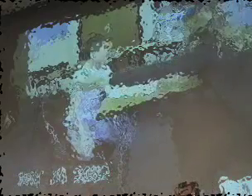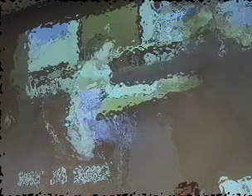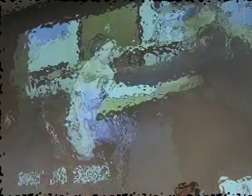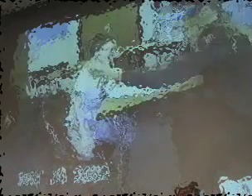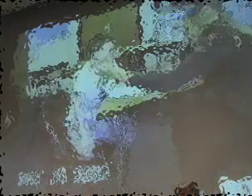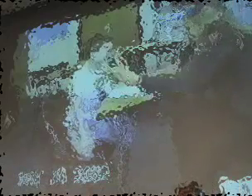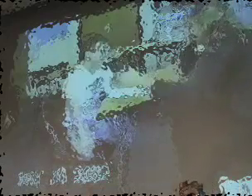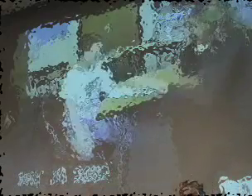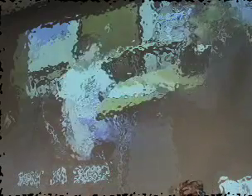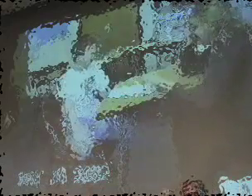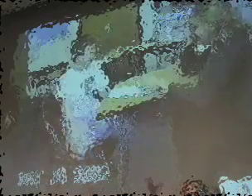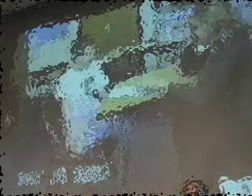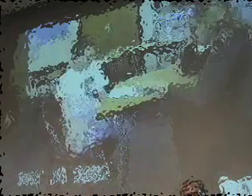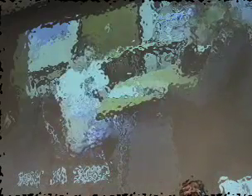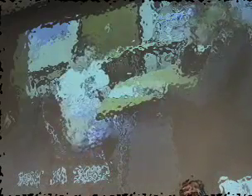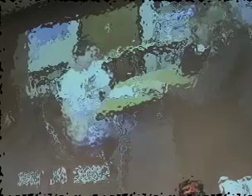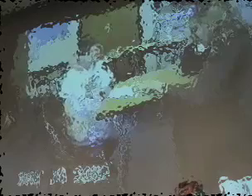give it out.